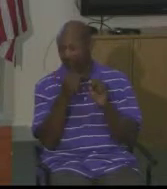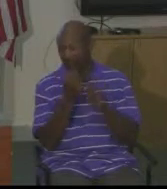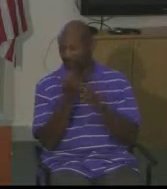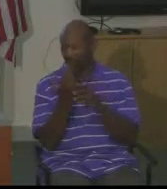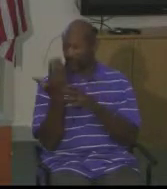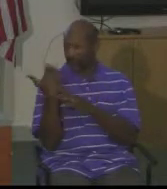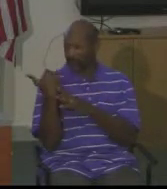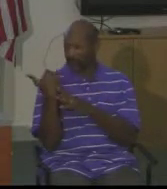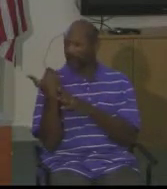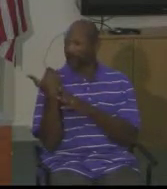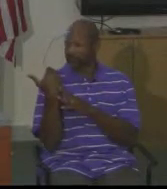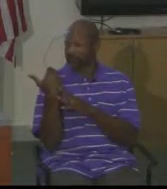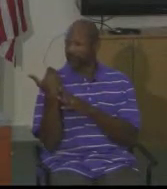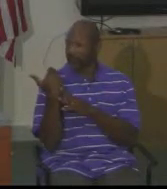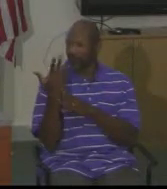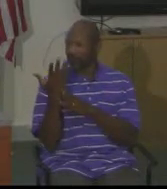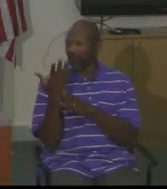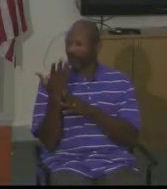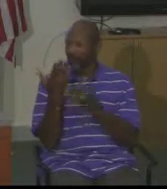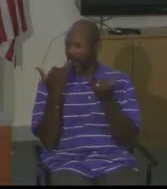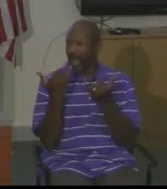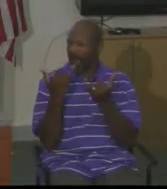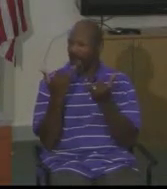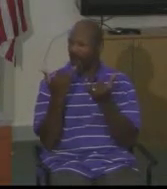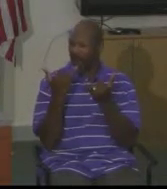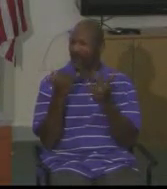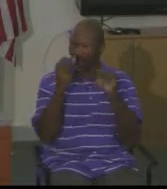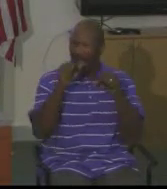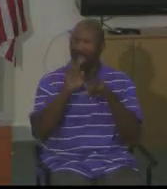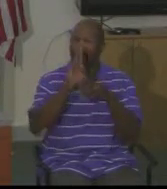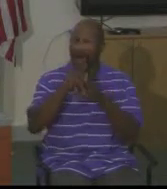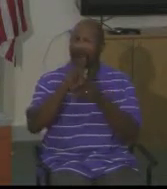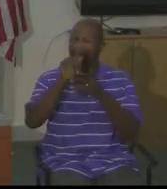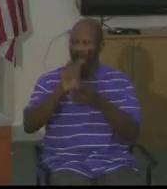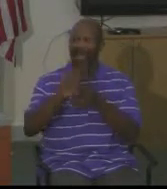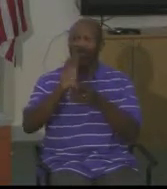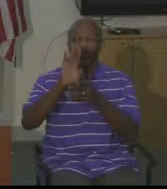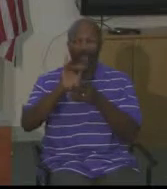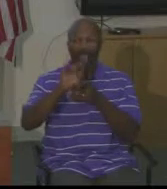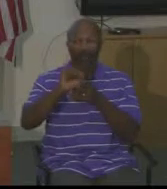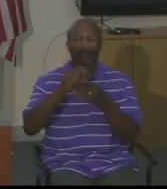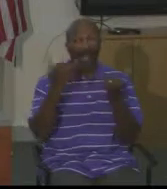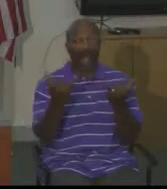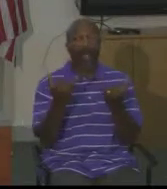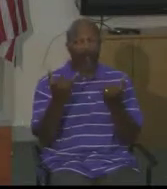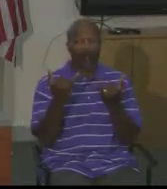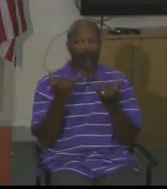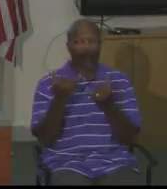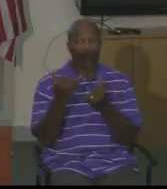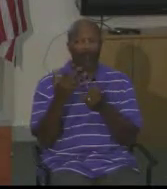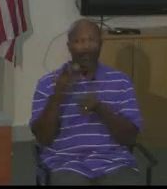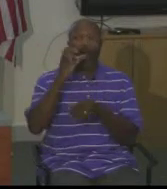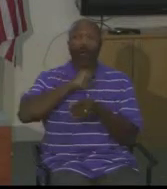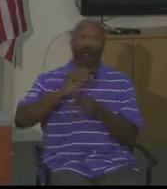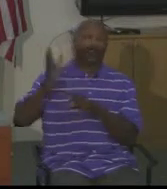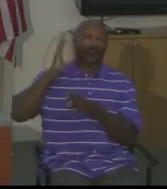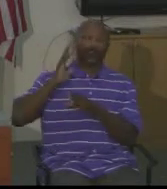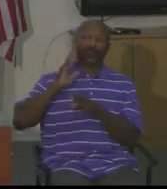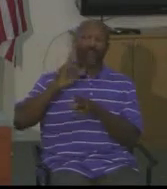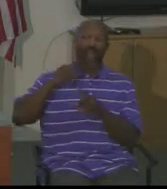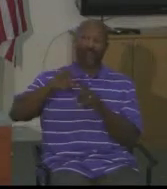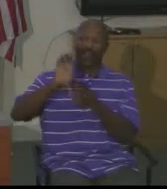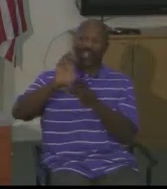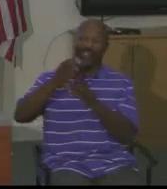years are you now able to update the actual BIOS. In the old days, you had to take the